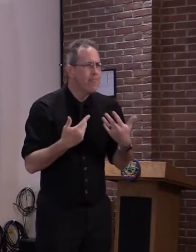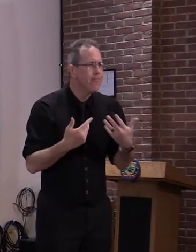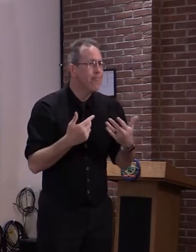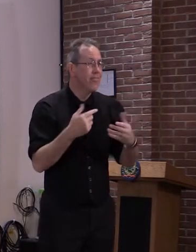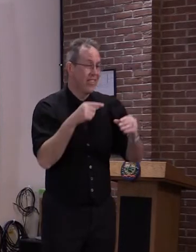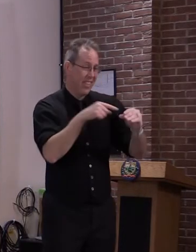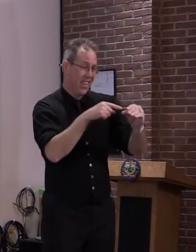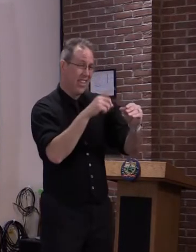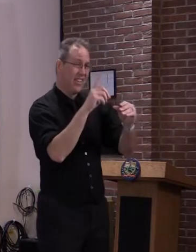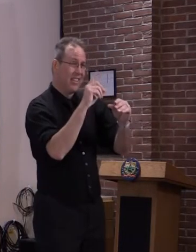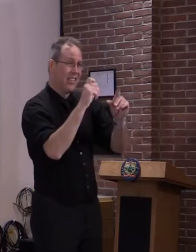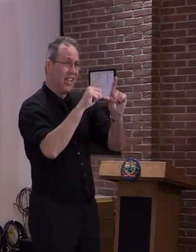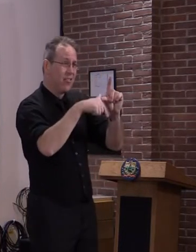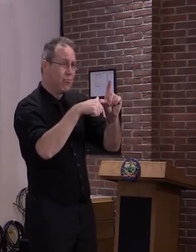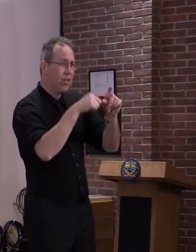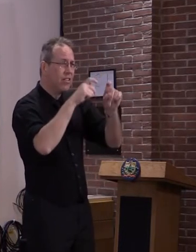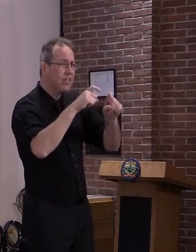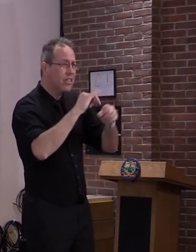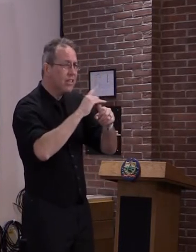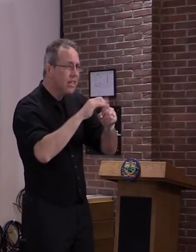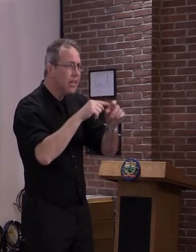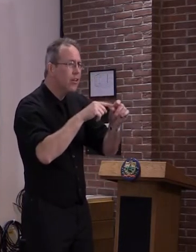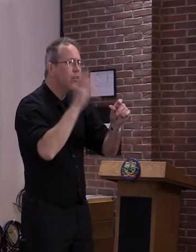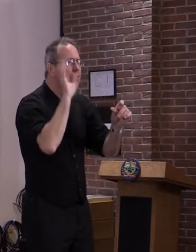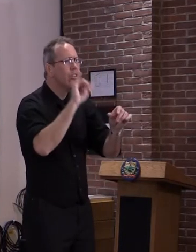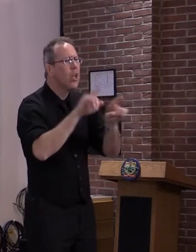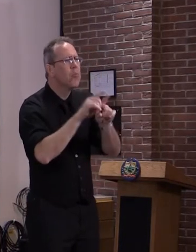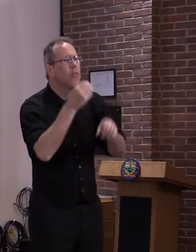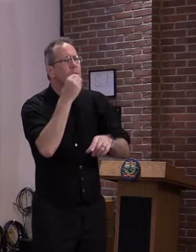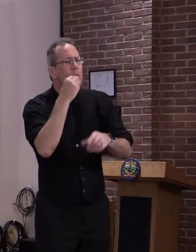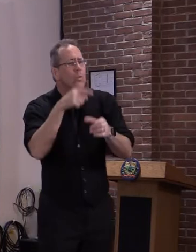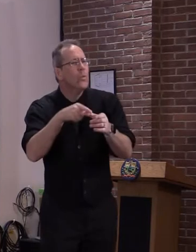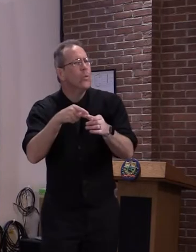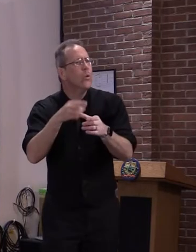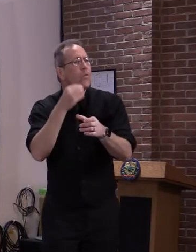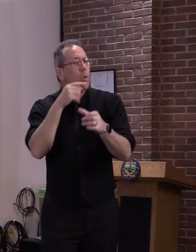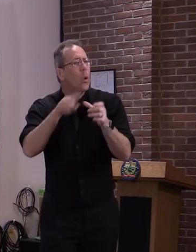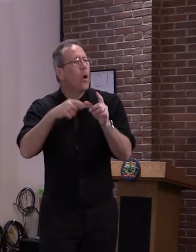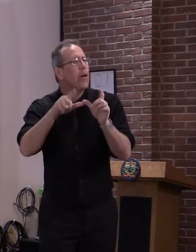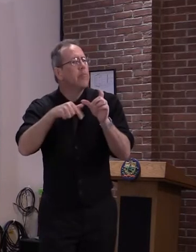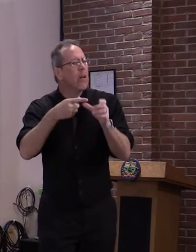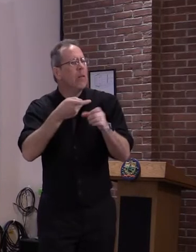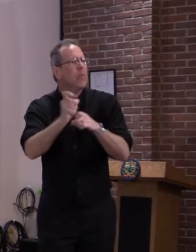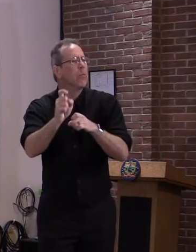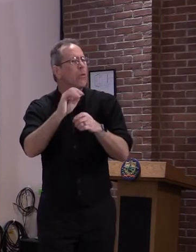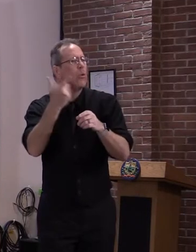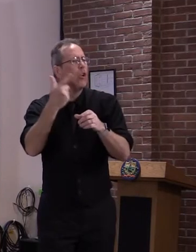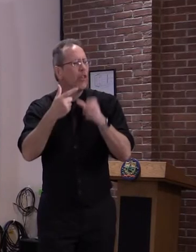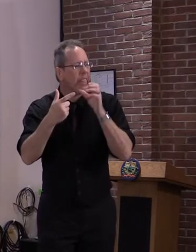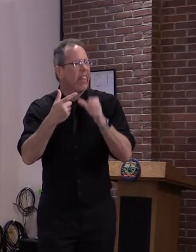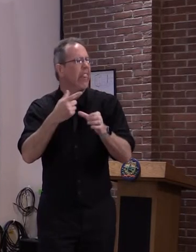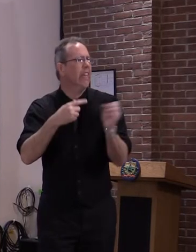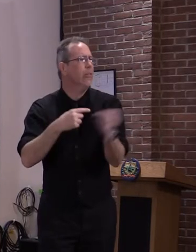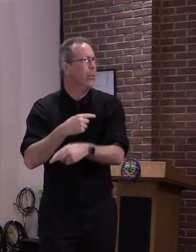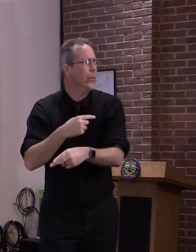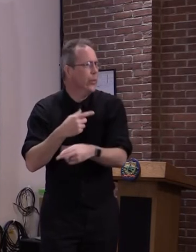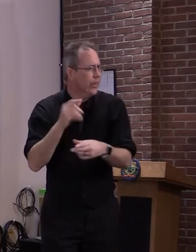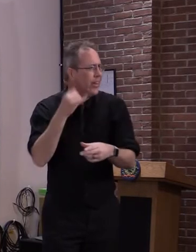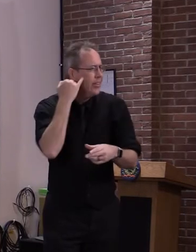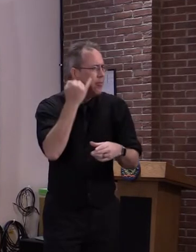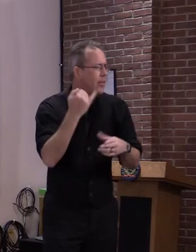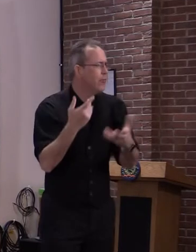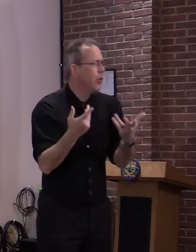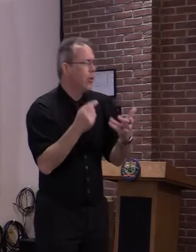would prevent them from being accurate later on. I don't have an update on that, unfortunately. I do know that the